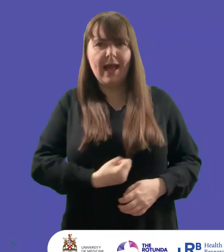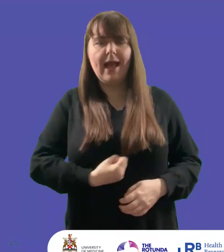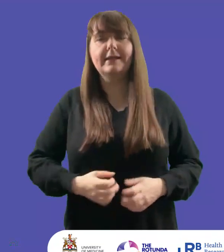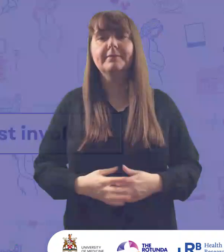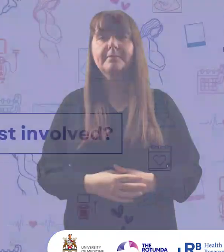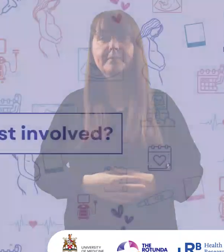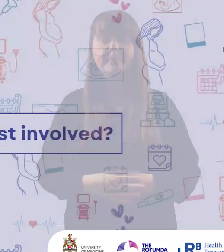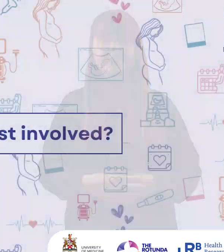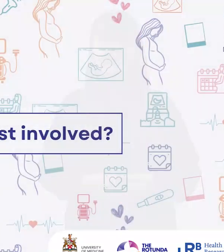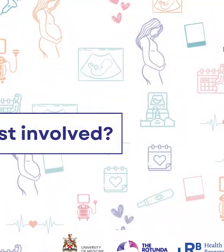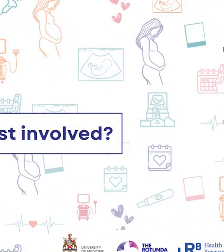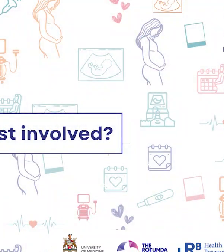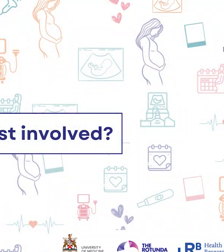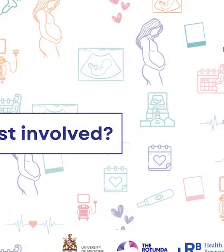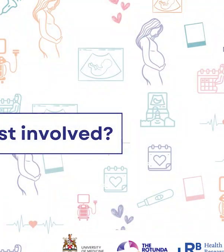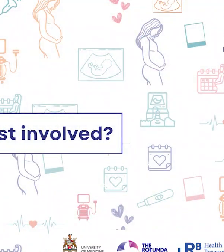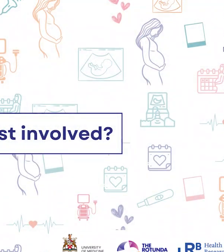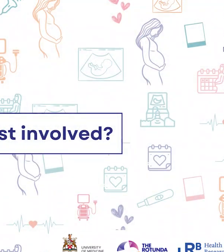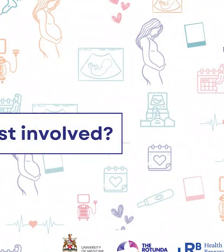there.